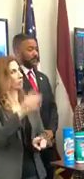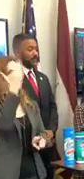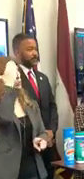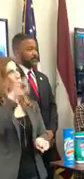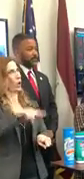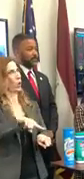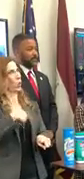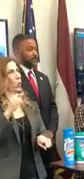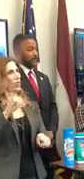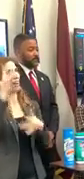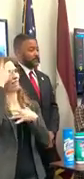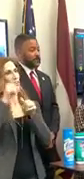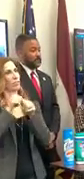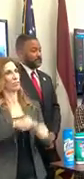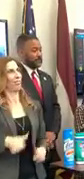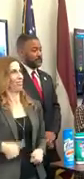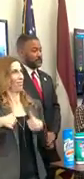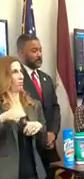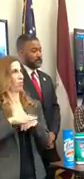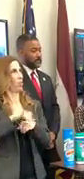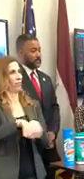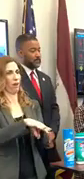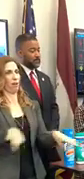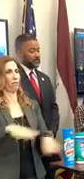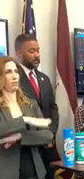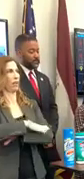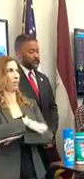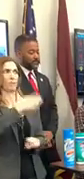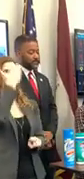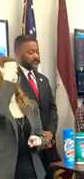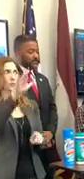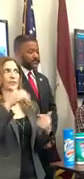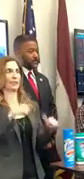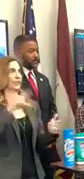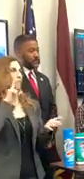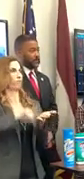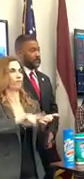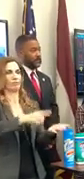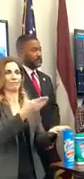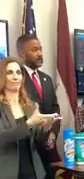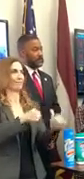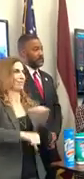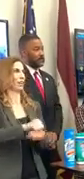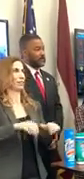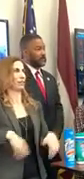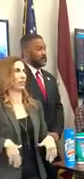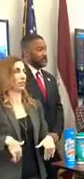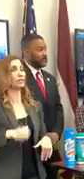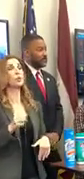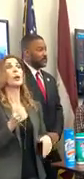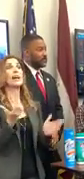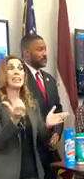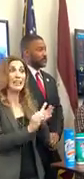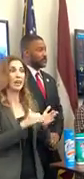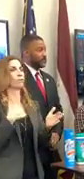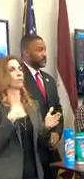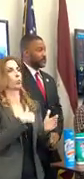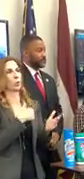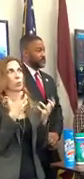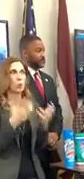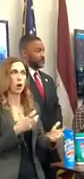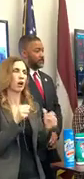the virus persists on a surface. That is something that we still don't have good science around. So again, we want to frequently